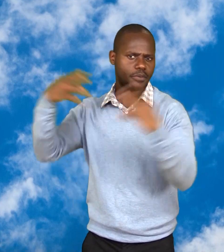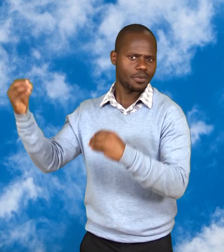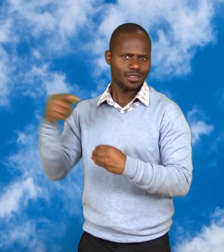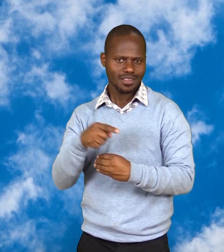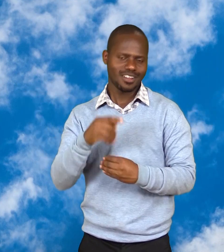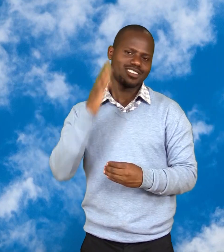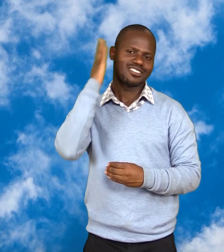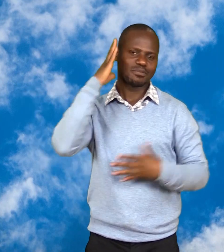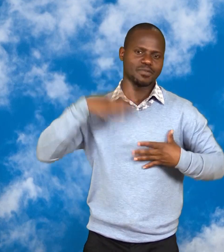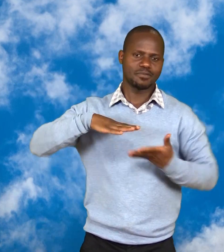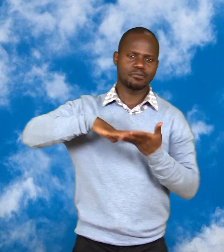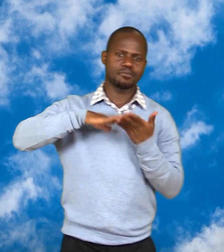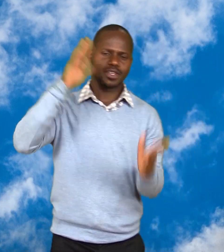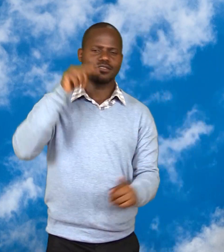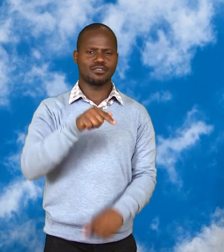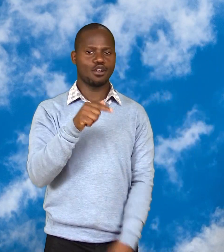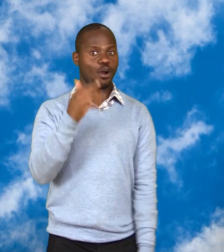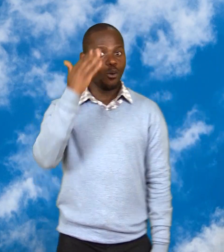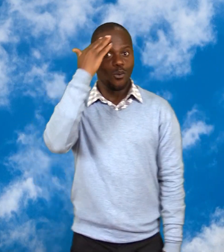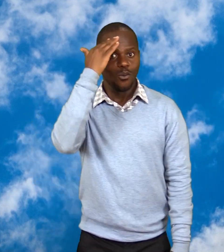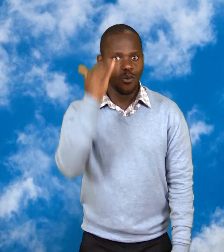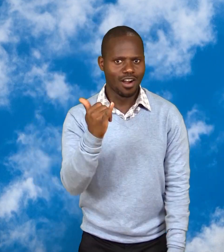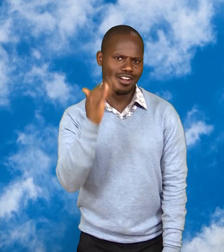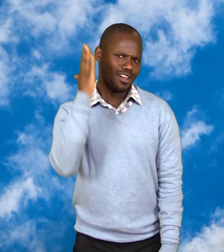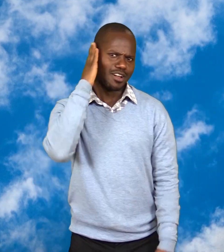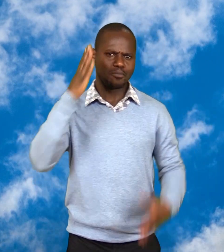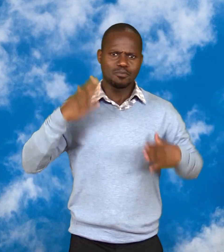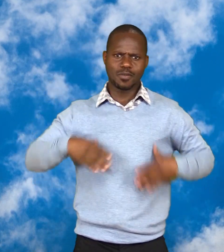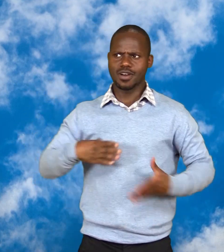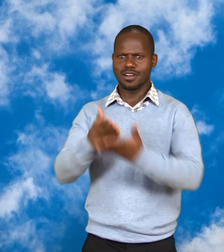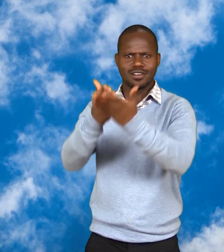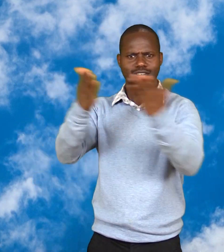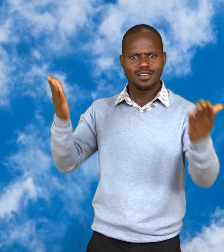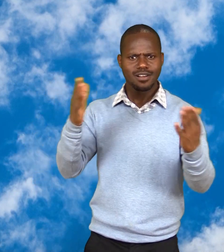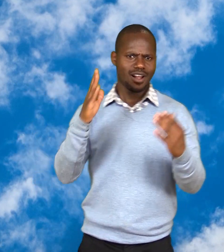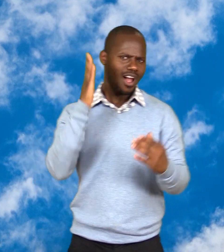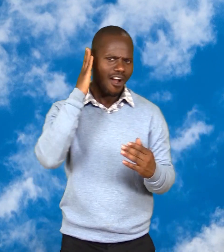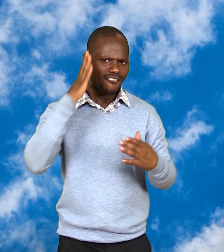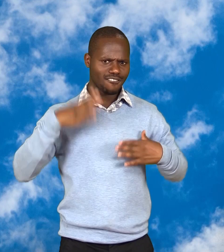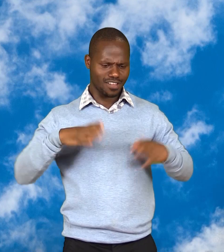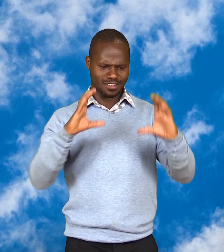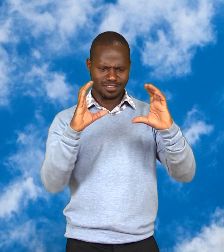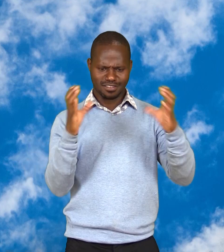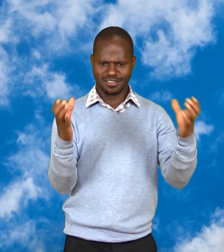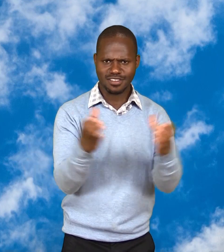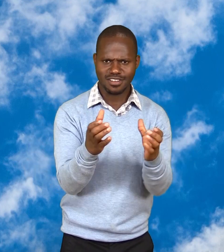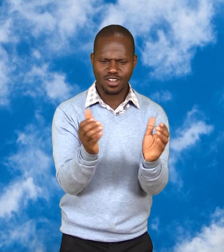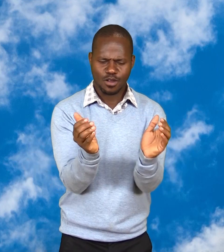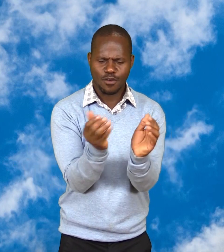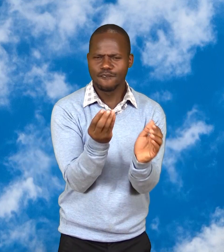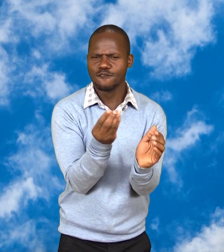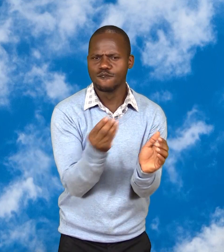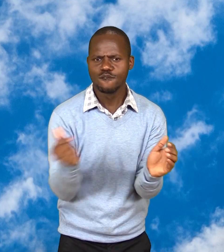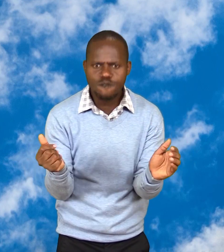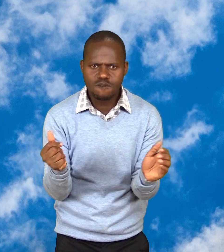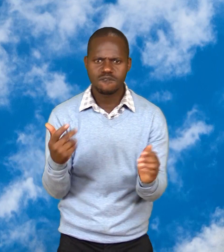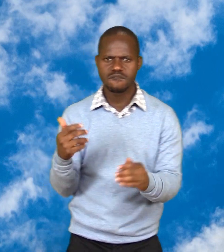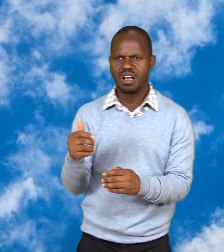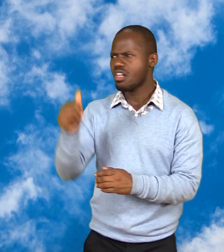They can even stand at a particular point and communicate for a bit of time, or in small communities